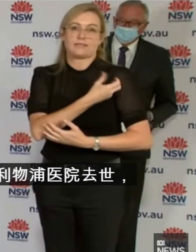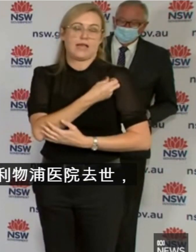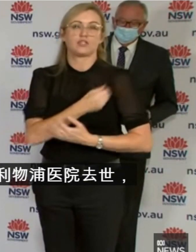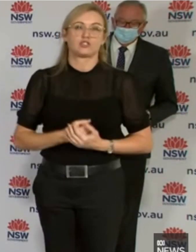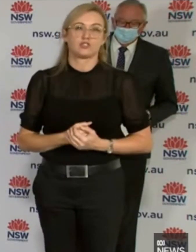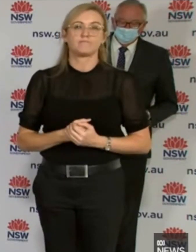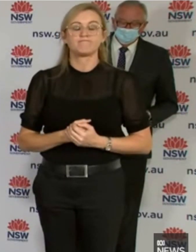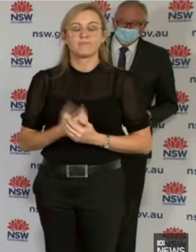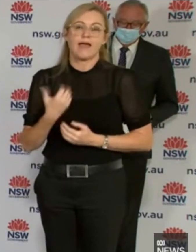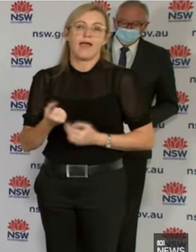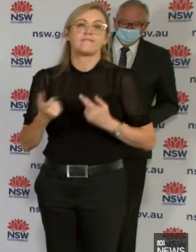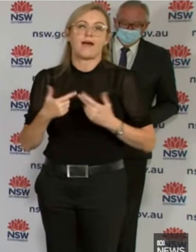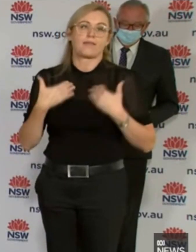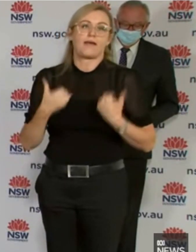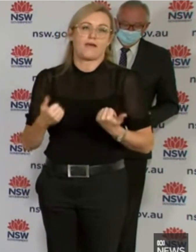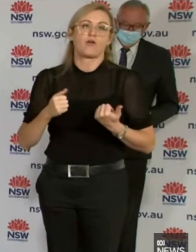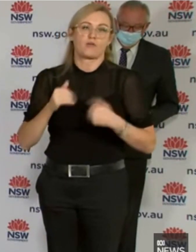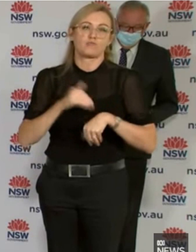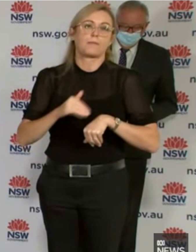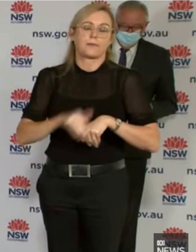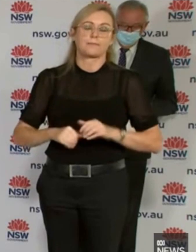had underlying health conditions.